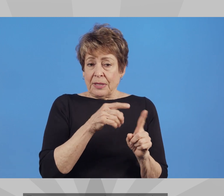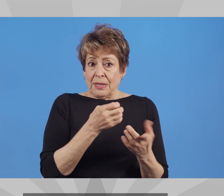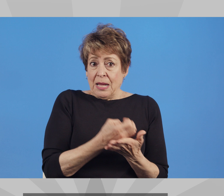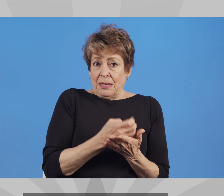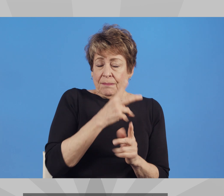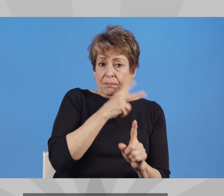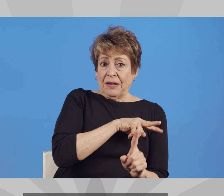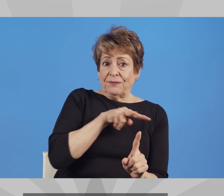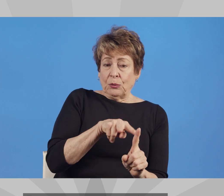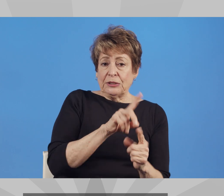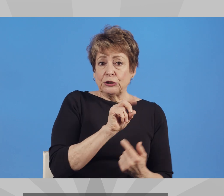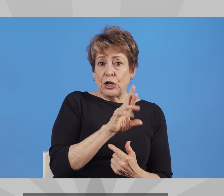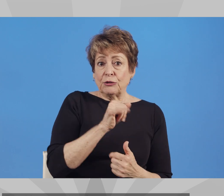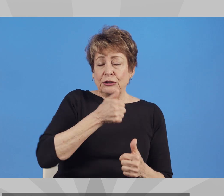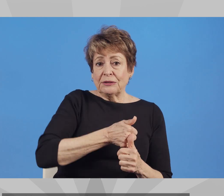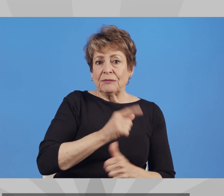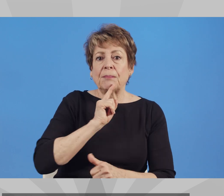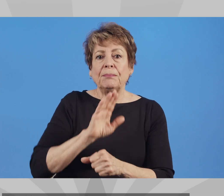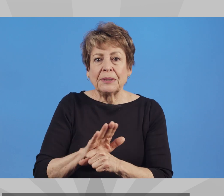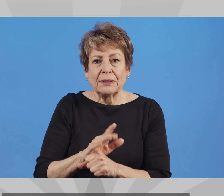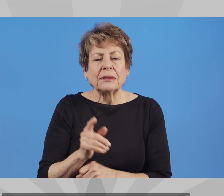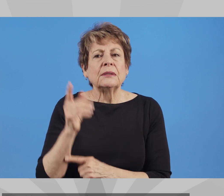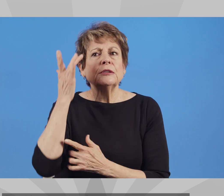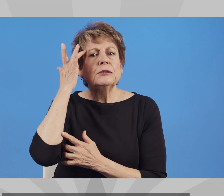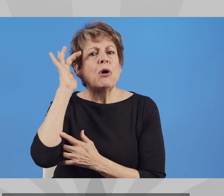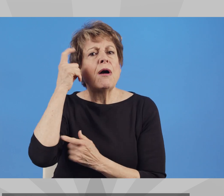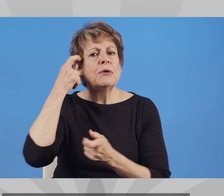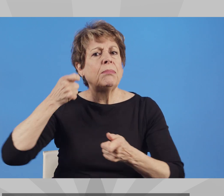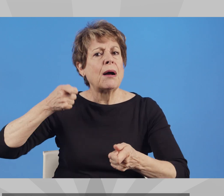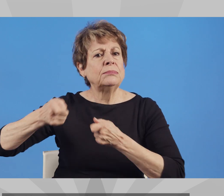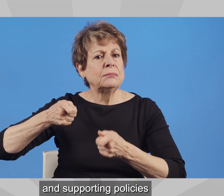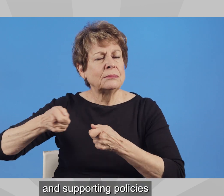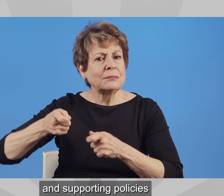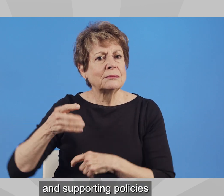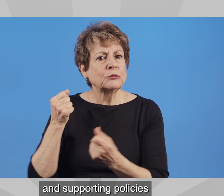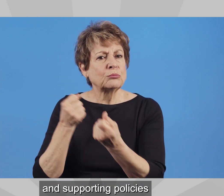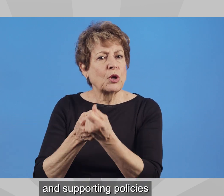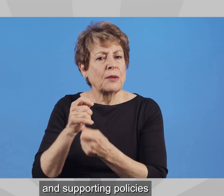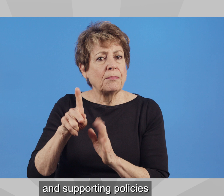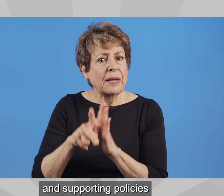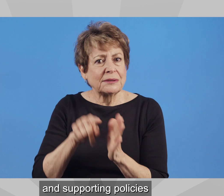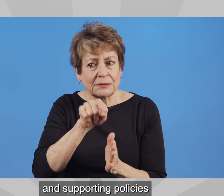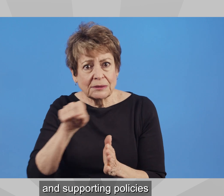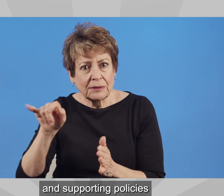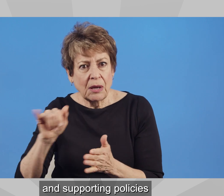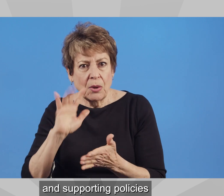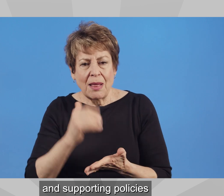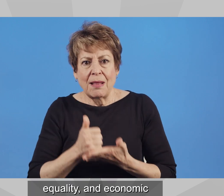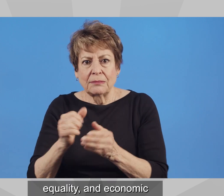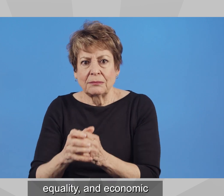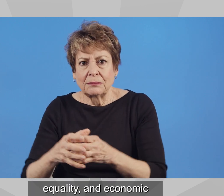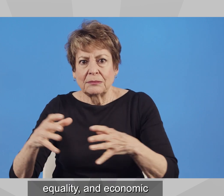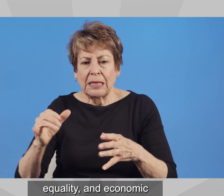From an economic standpoint, Dorri is committed to smart government and supporting policies that foster